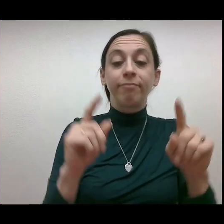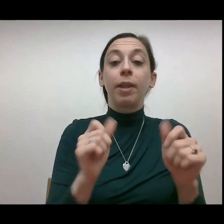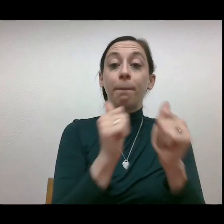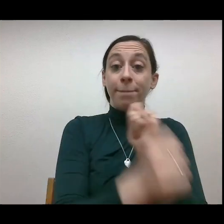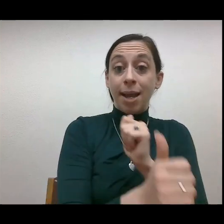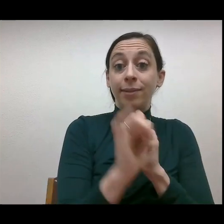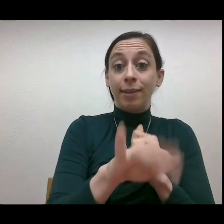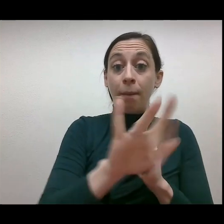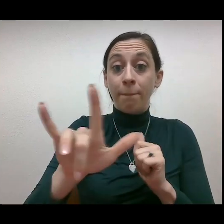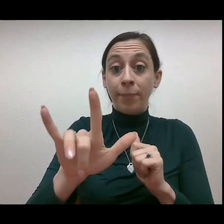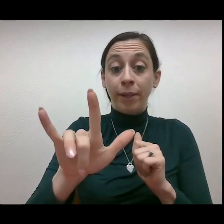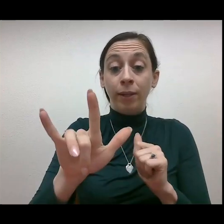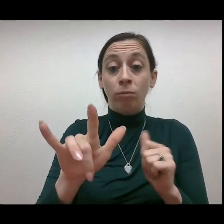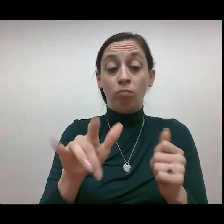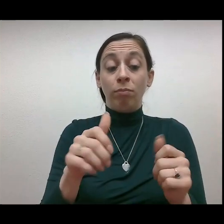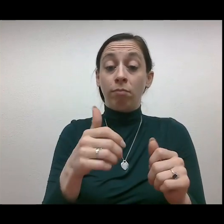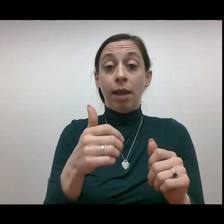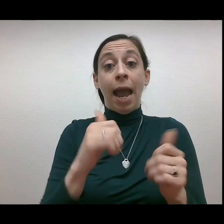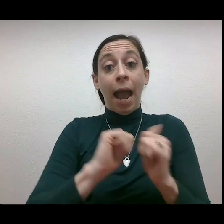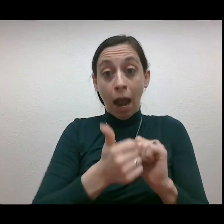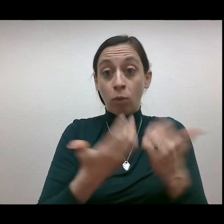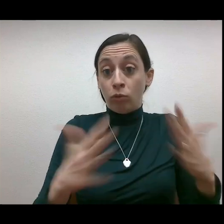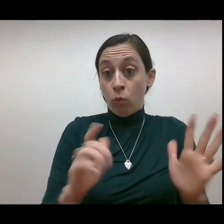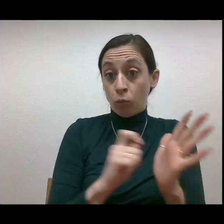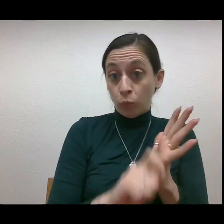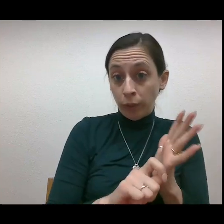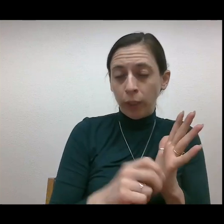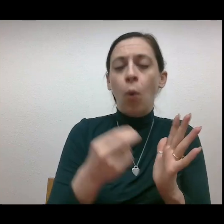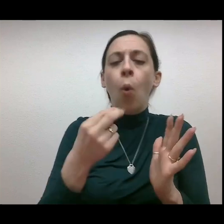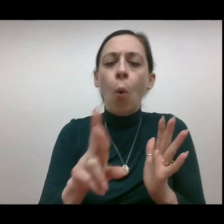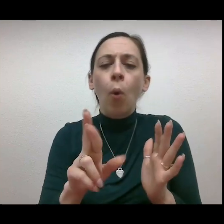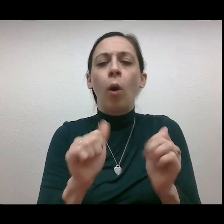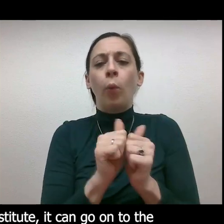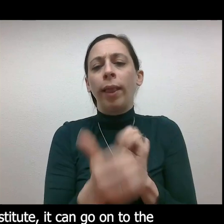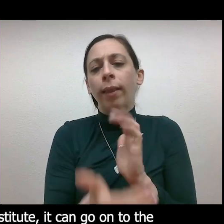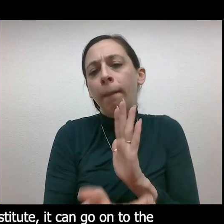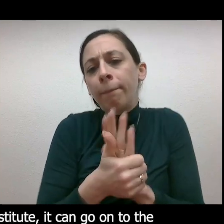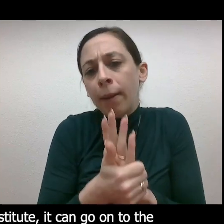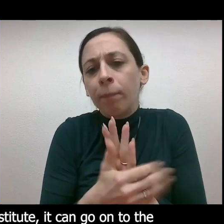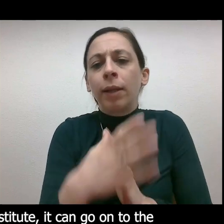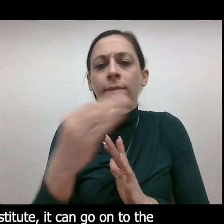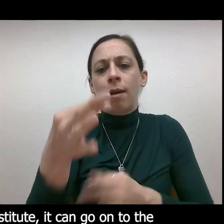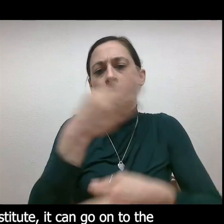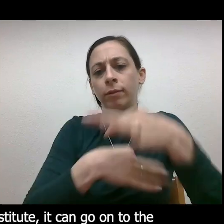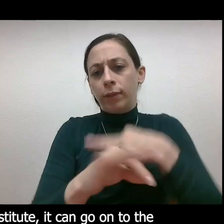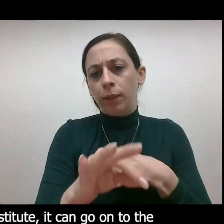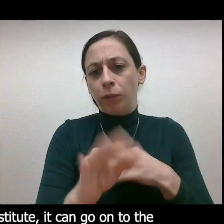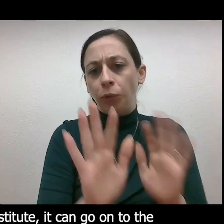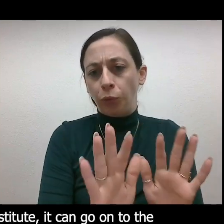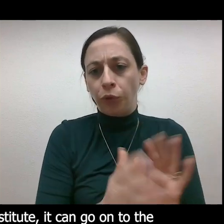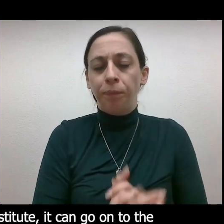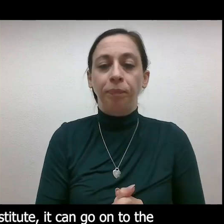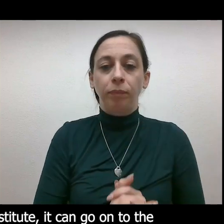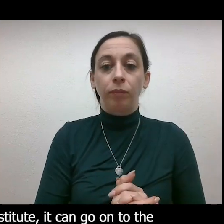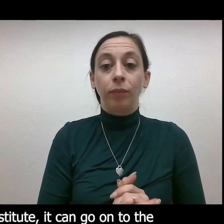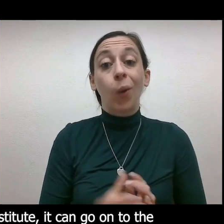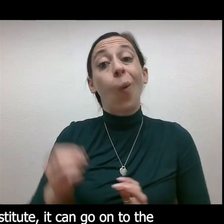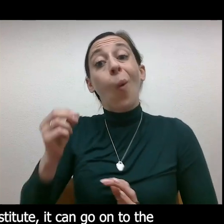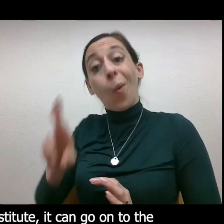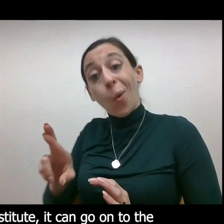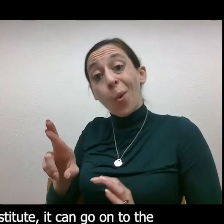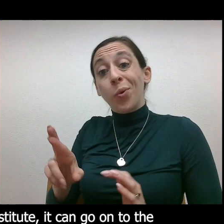If it is voted and passes with no amendments, as is, Or with amendments or a